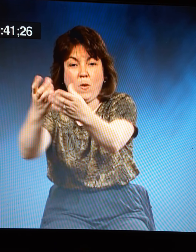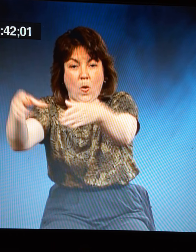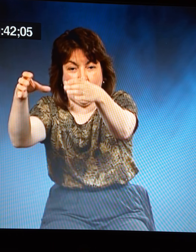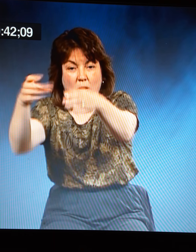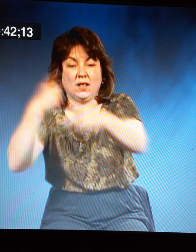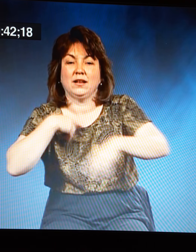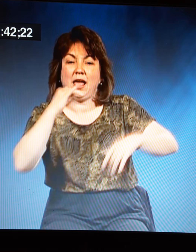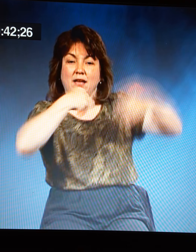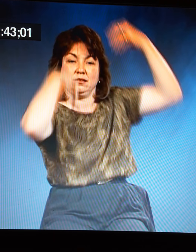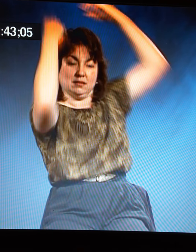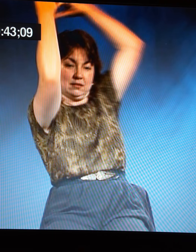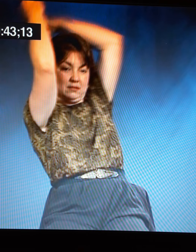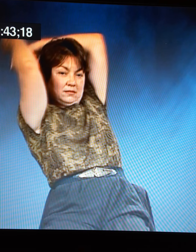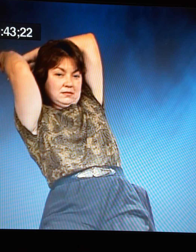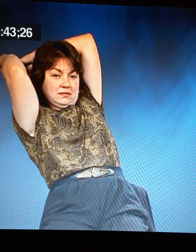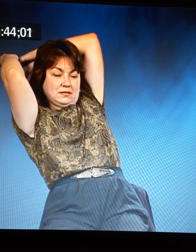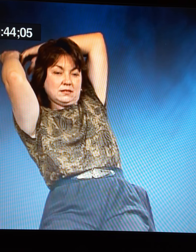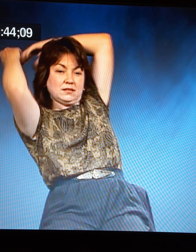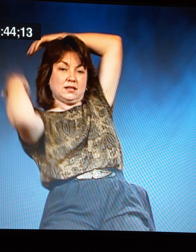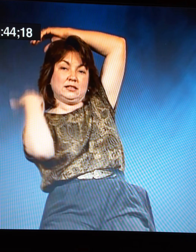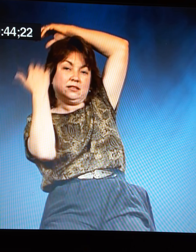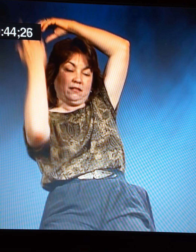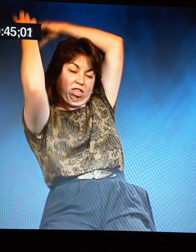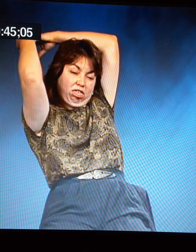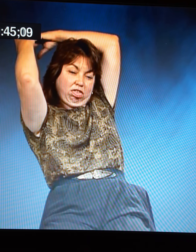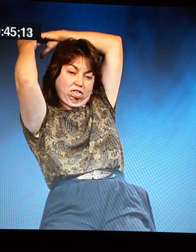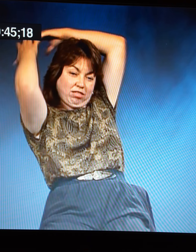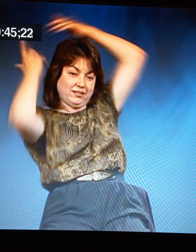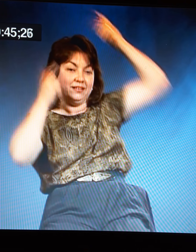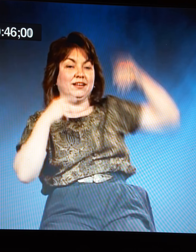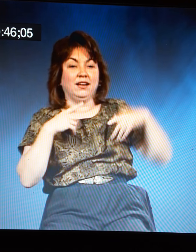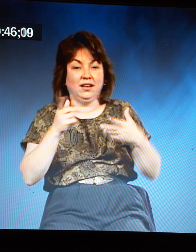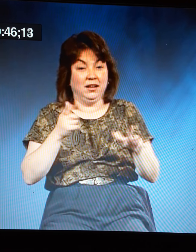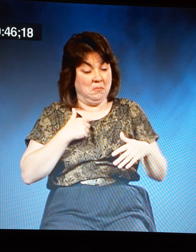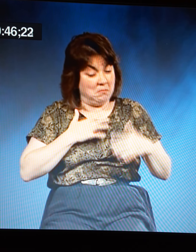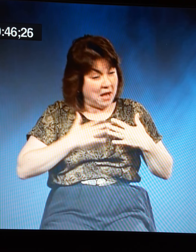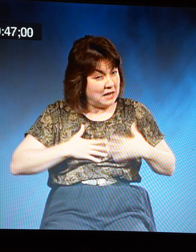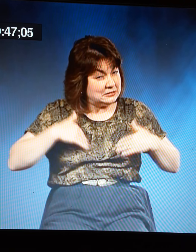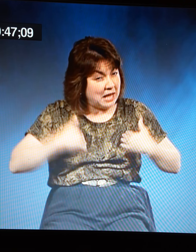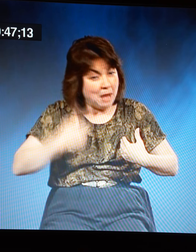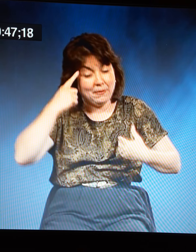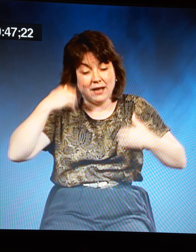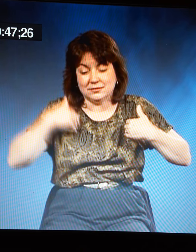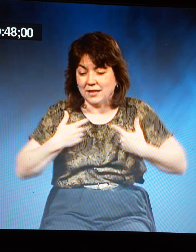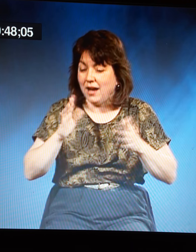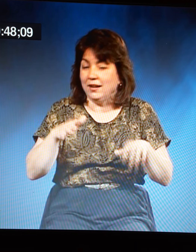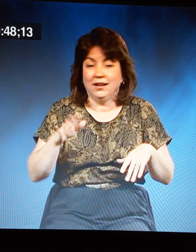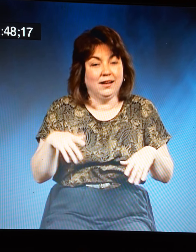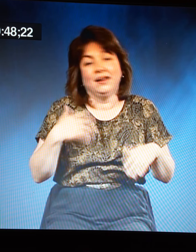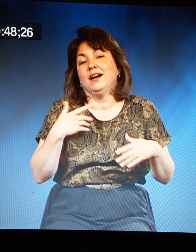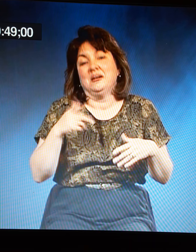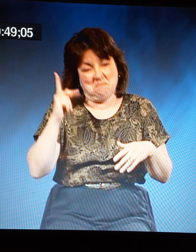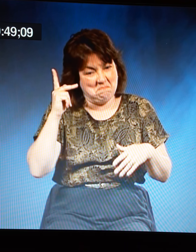I set up my bed with a bowl of ice water on the headboard and laid on my back and stuck my hands in the ice